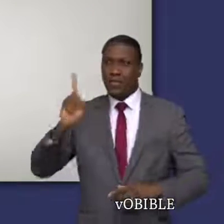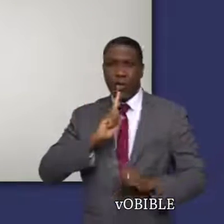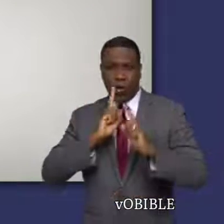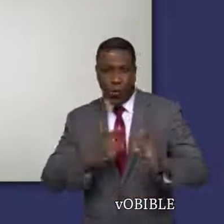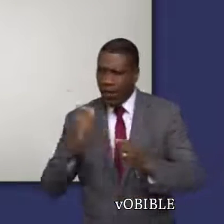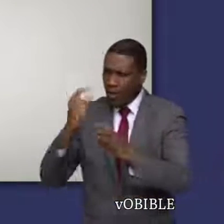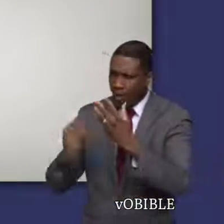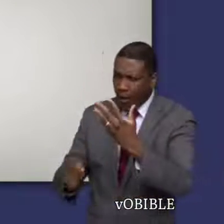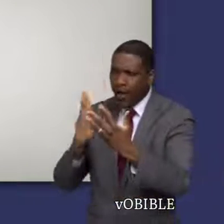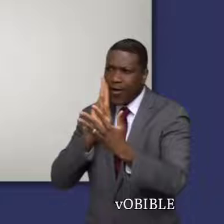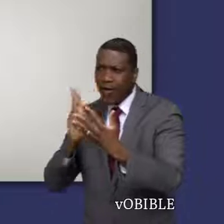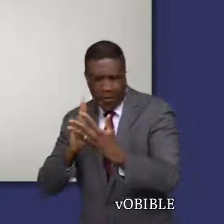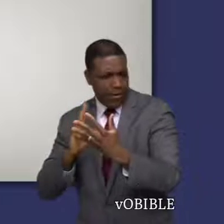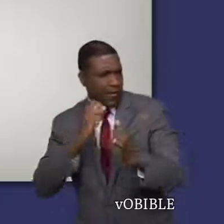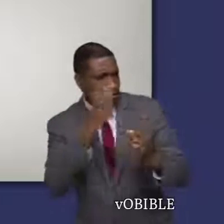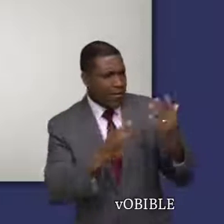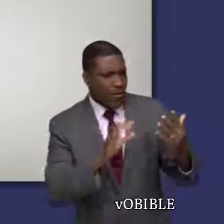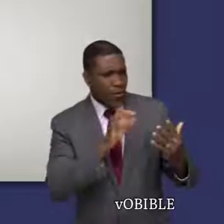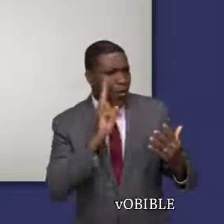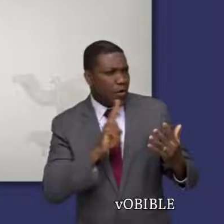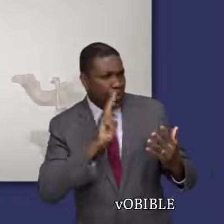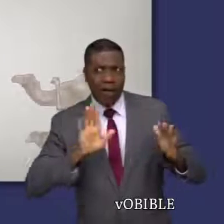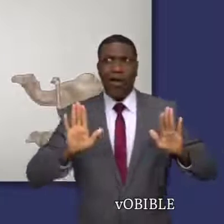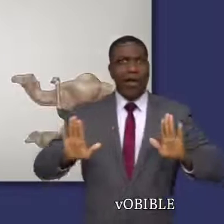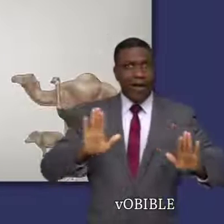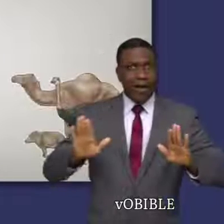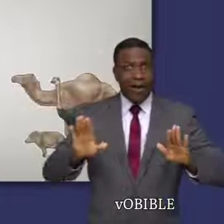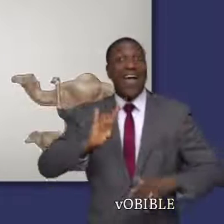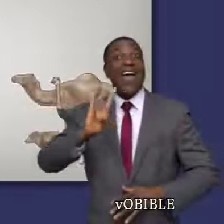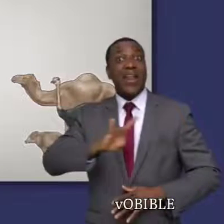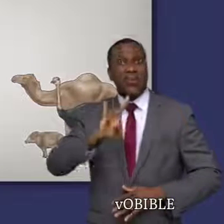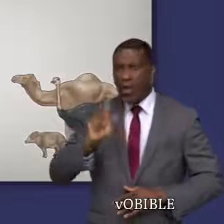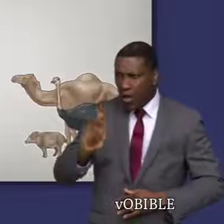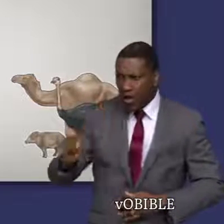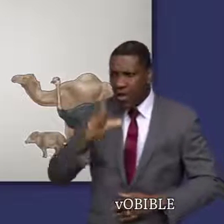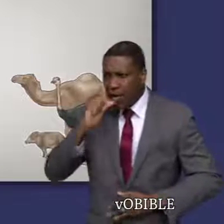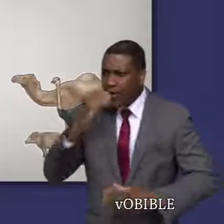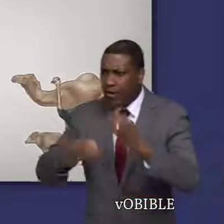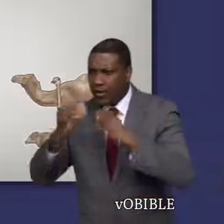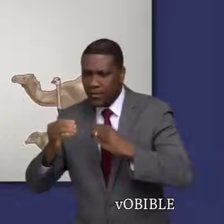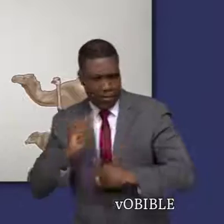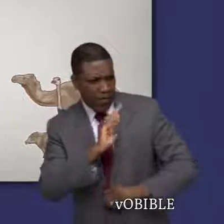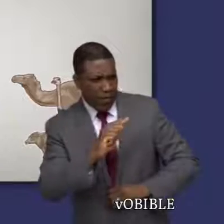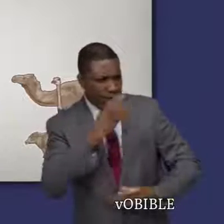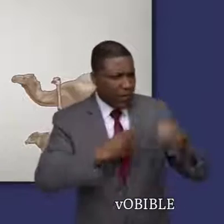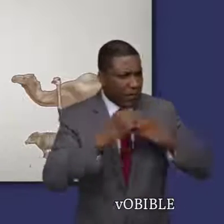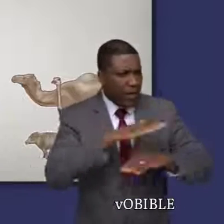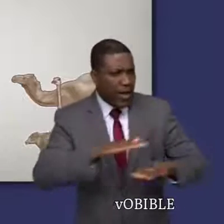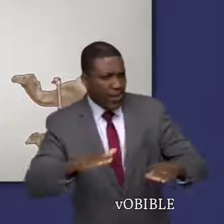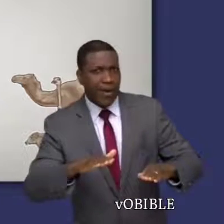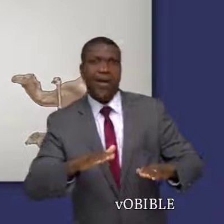Chapters 11 to 15 set out laws about cleanness and uncleanness. In regard to food, Jehovah tells